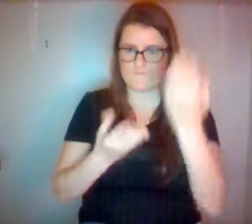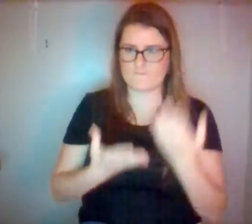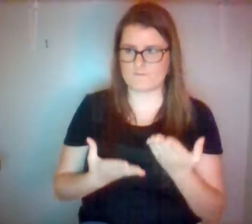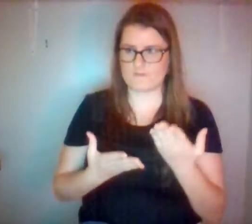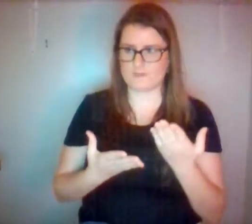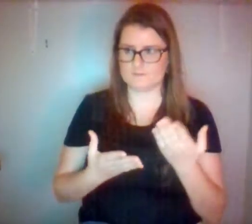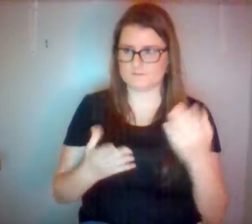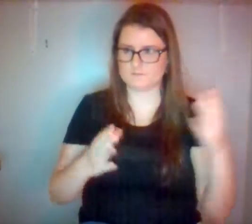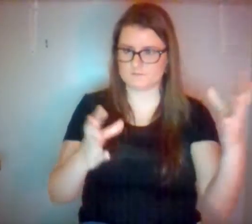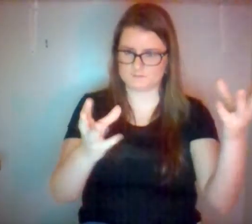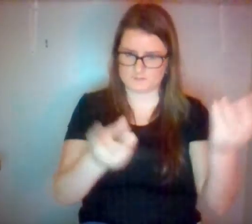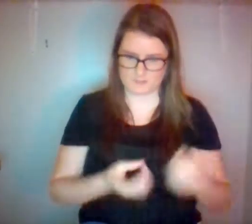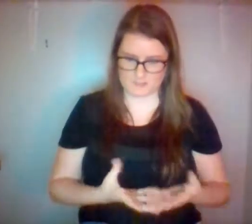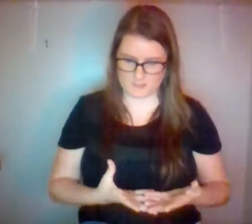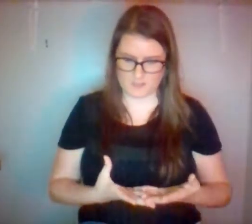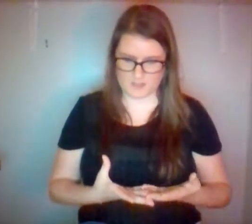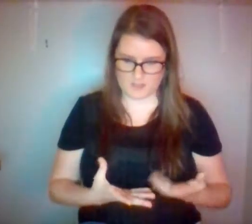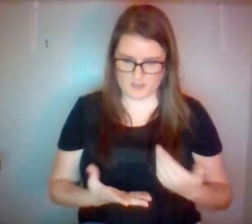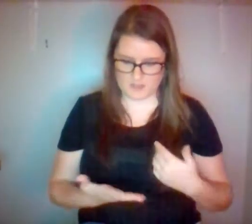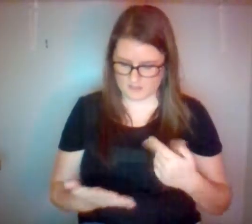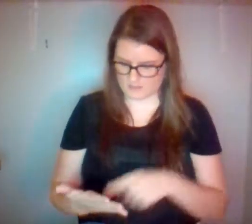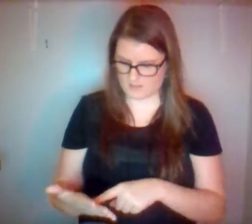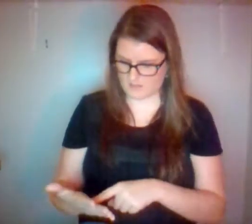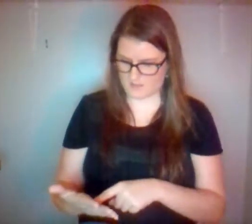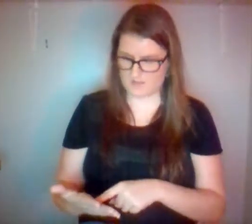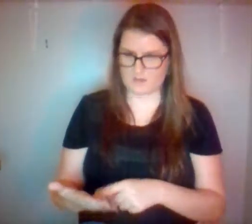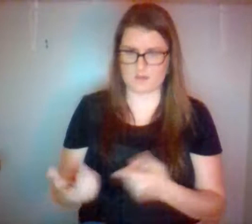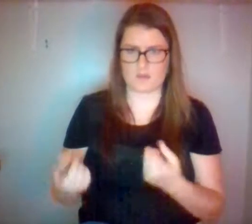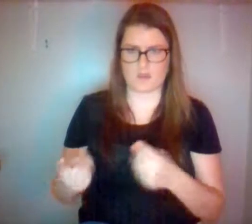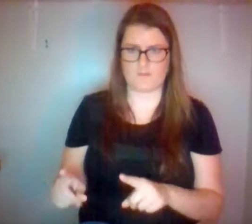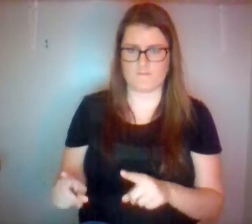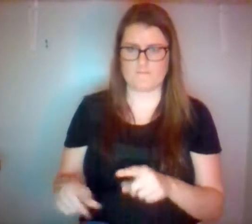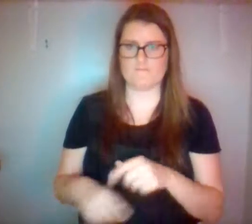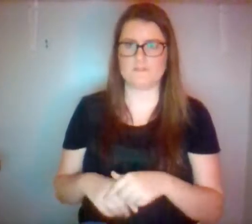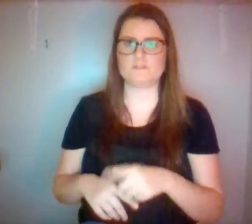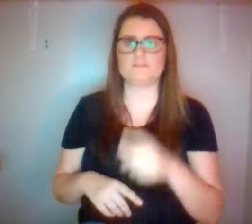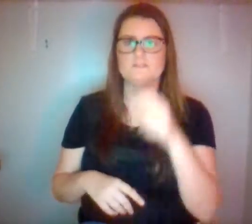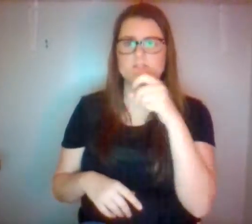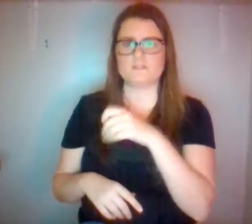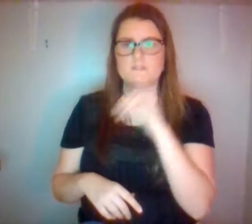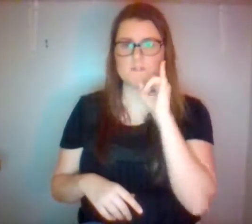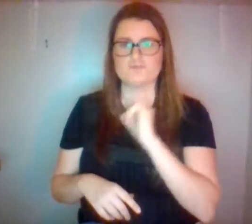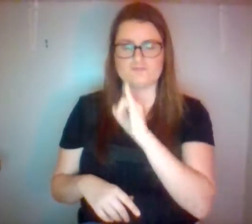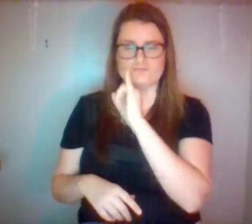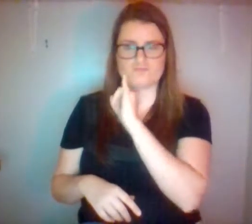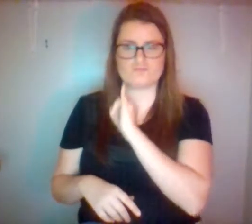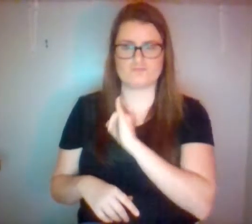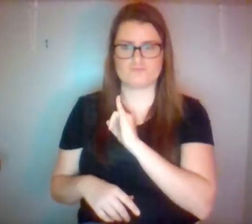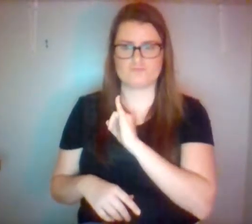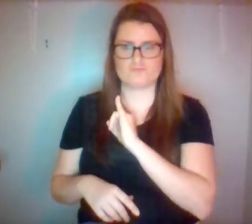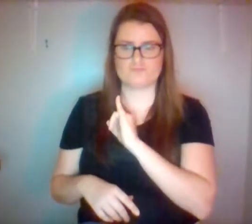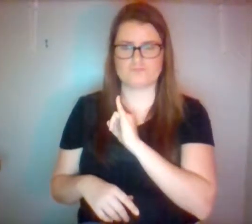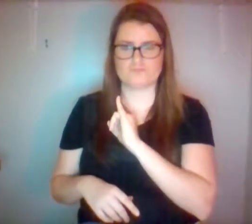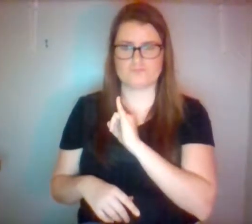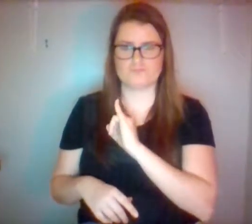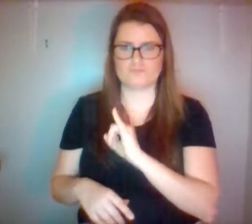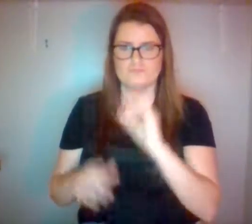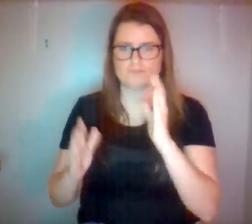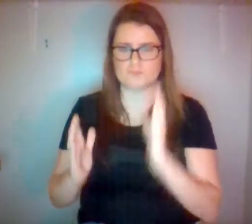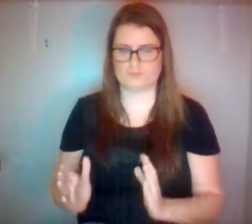wilderness, and great crowds of people were gathering there to hear what he had to say. The festival of Passover was now only a few weeks away,